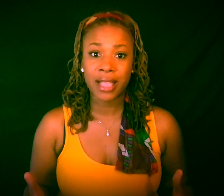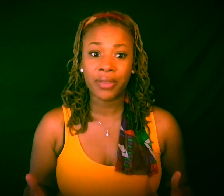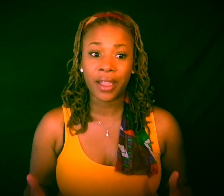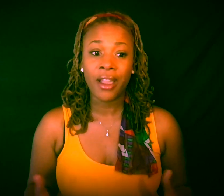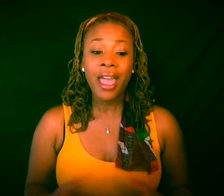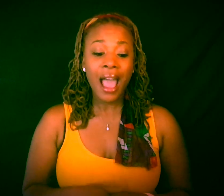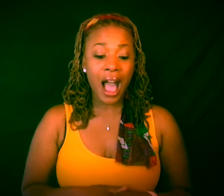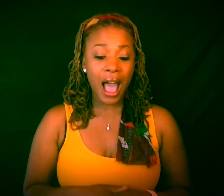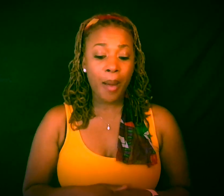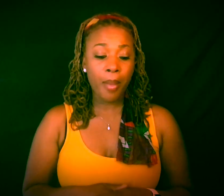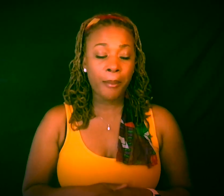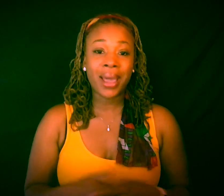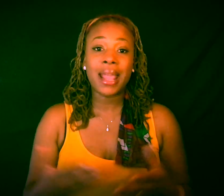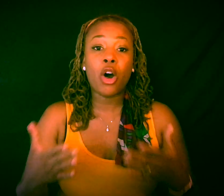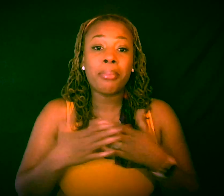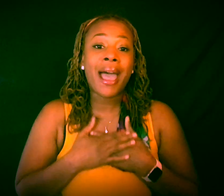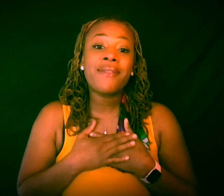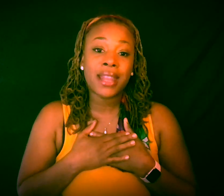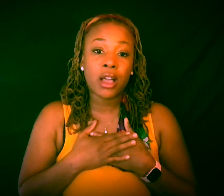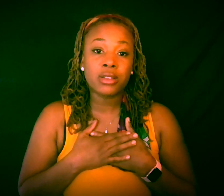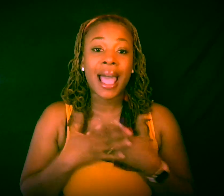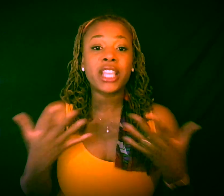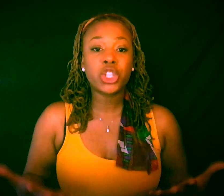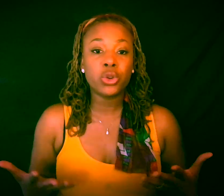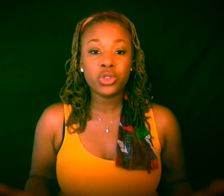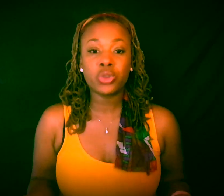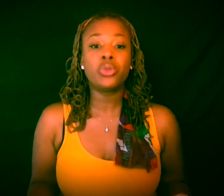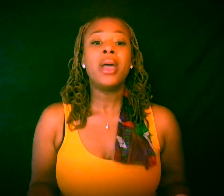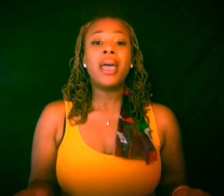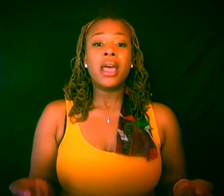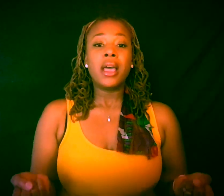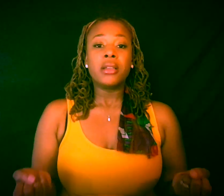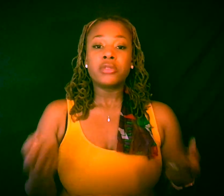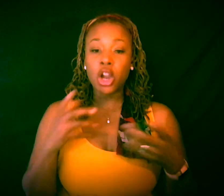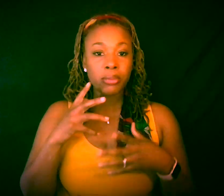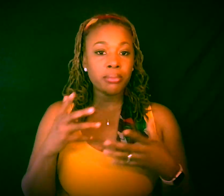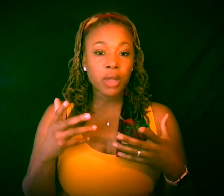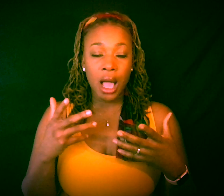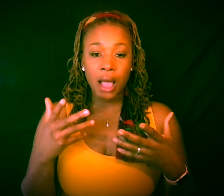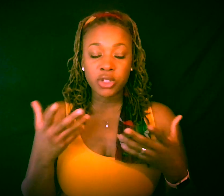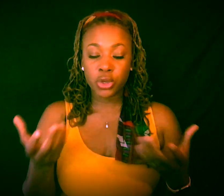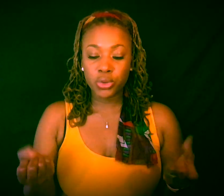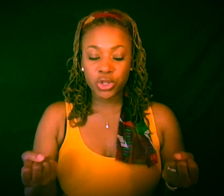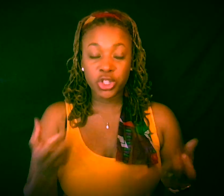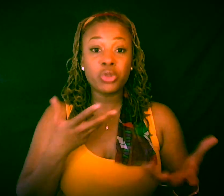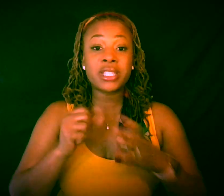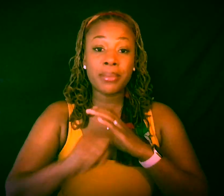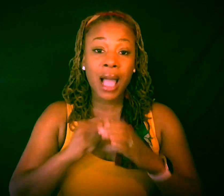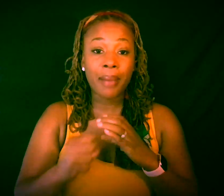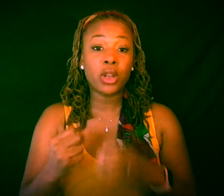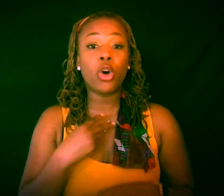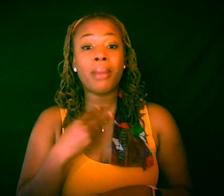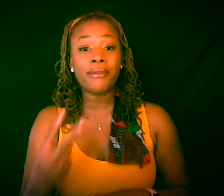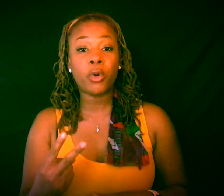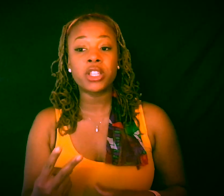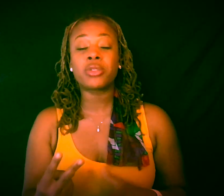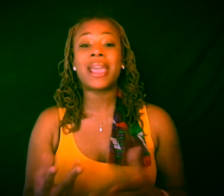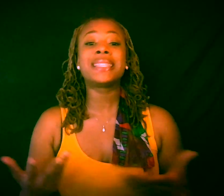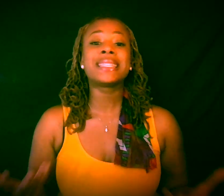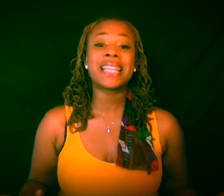there. But on my videos, I choose to turn to use simcomming or my voice so that it's